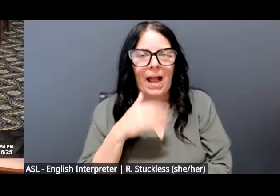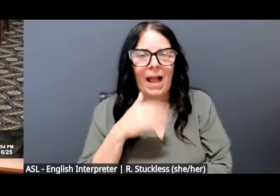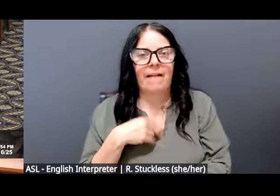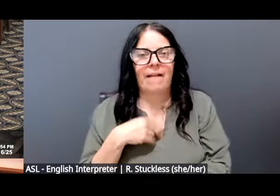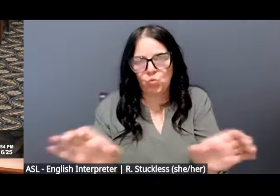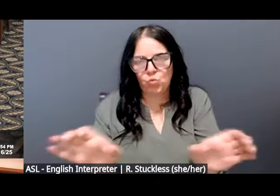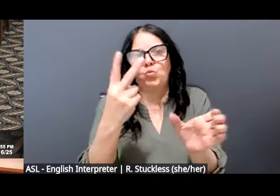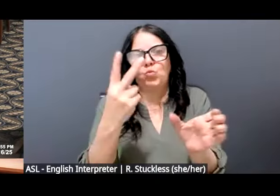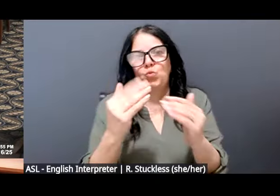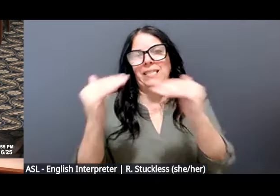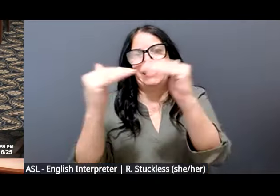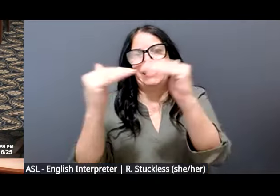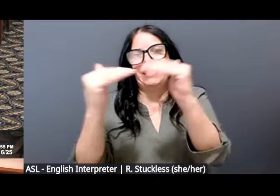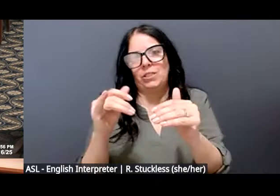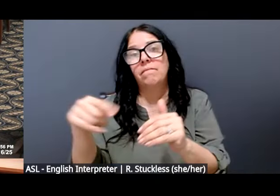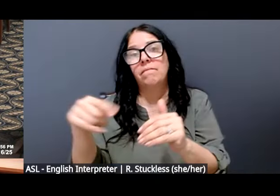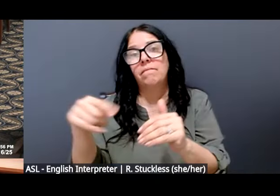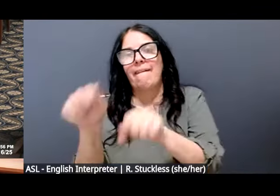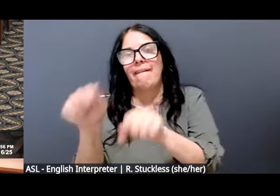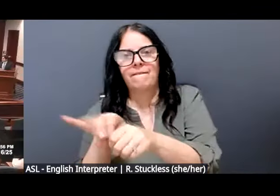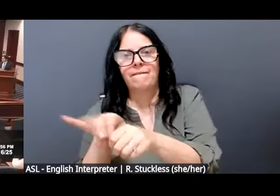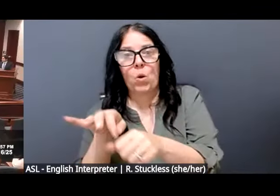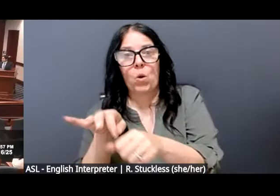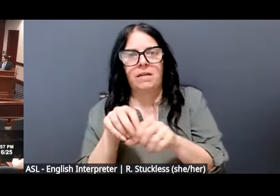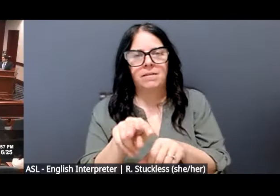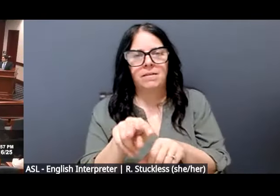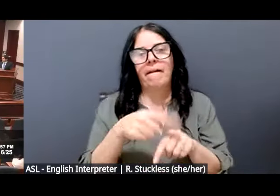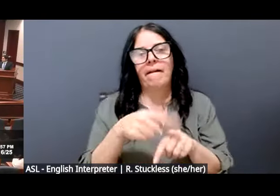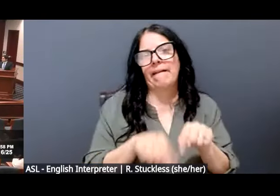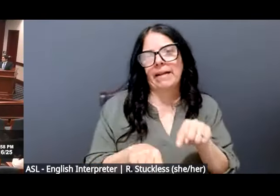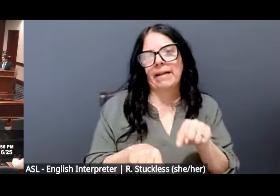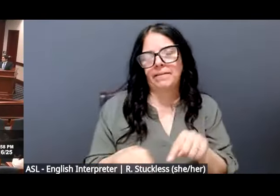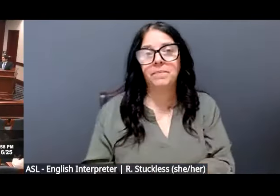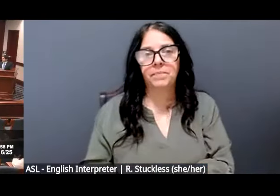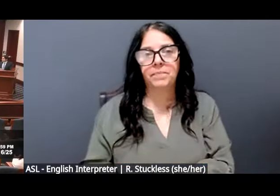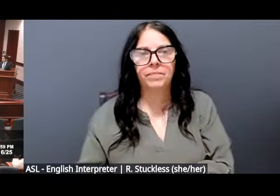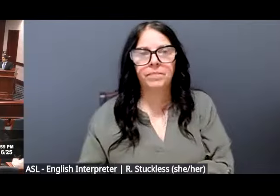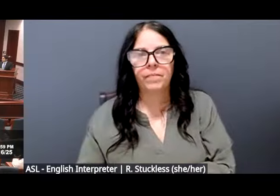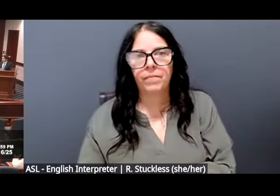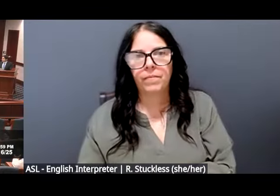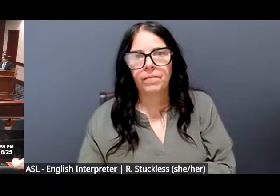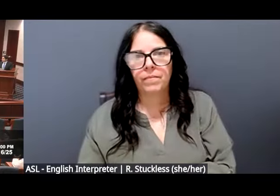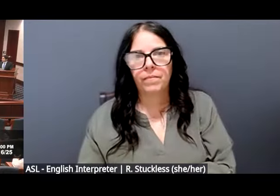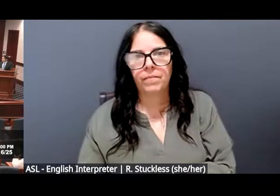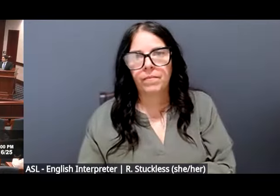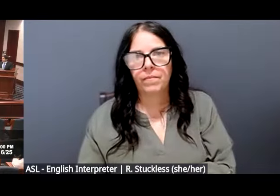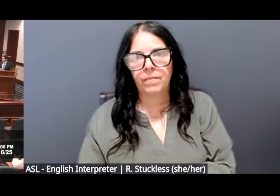Yes, That a likelihood. If there's another chair right there. Come on up.